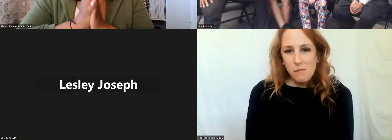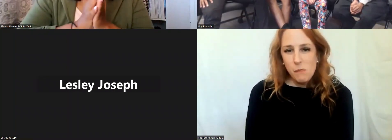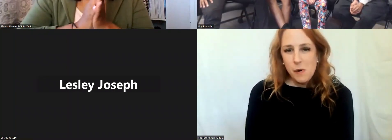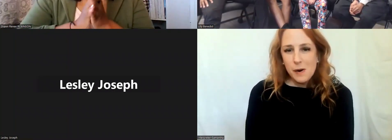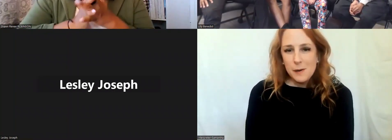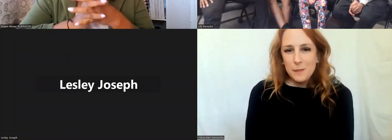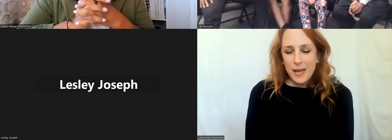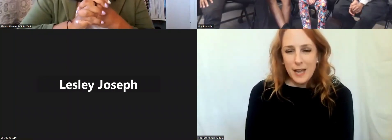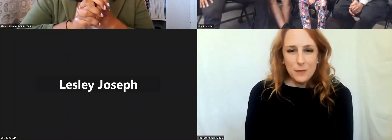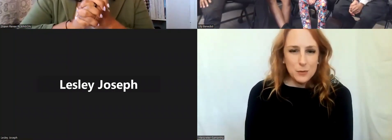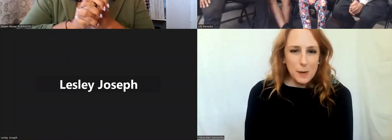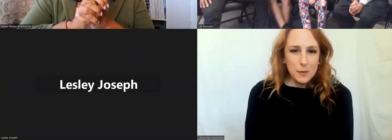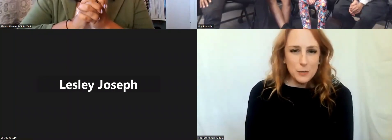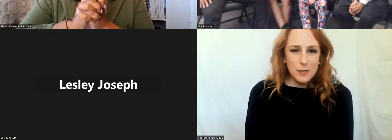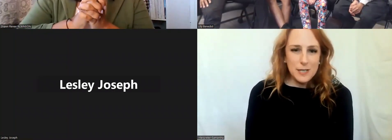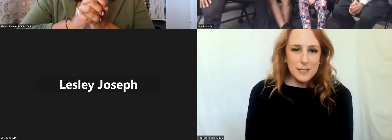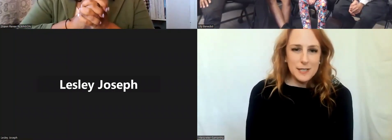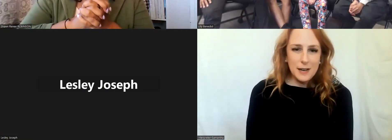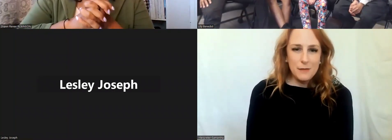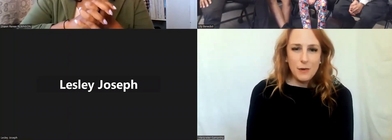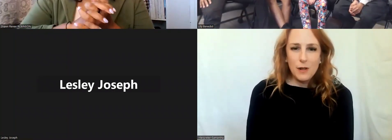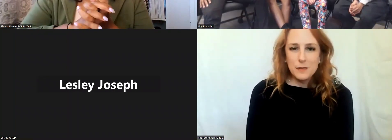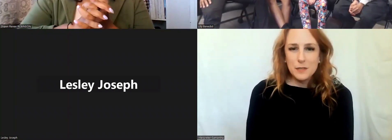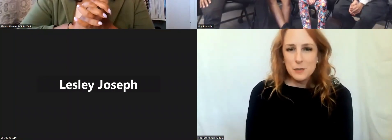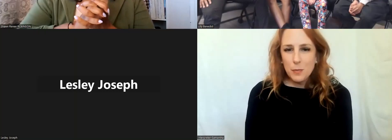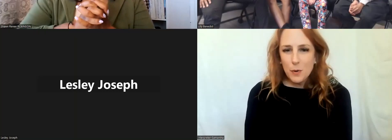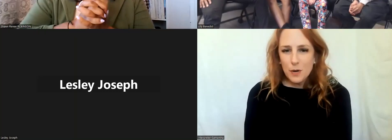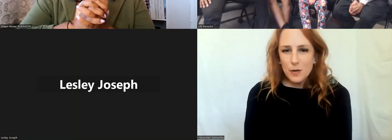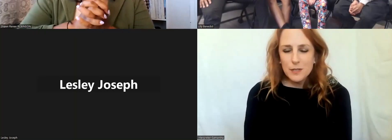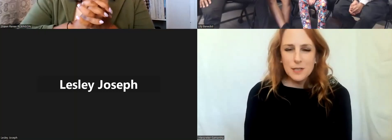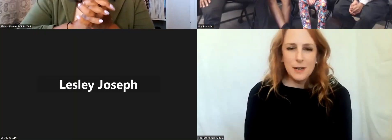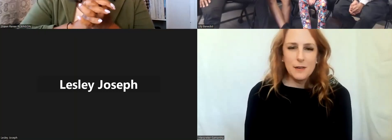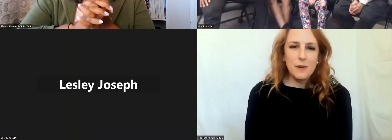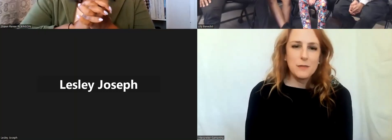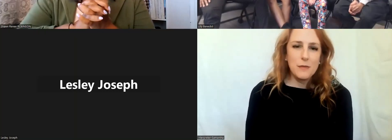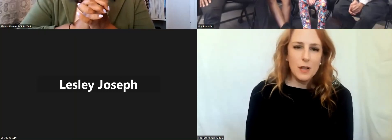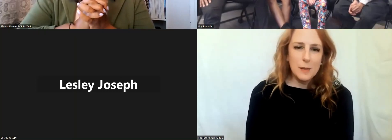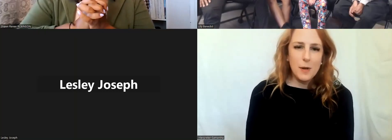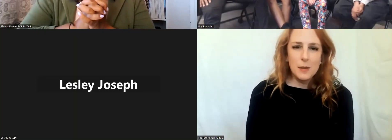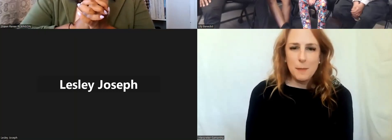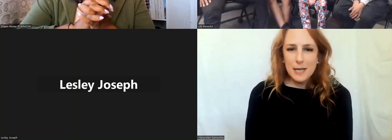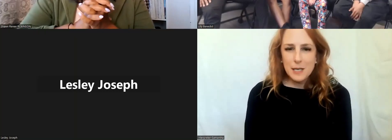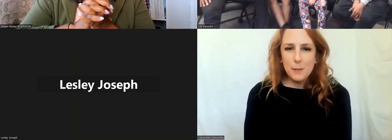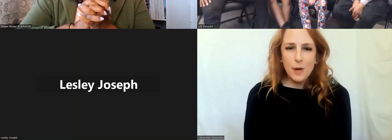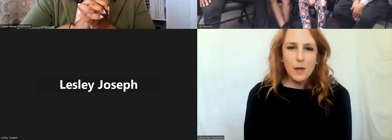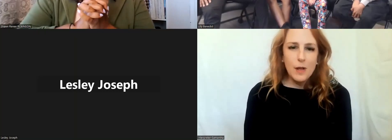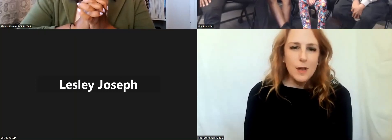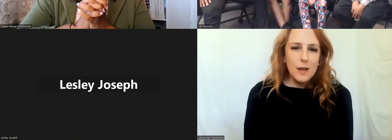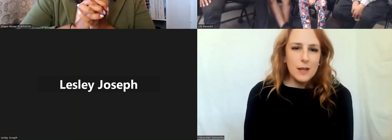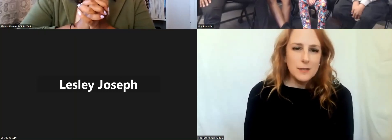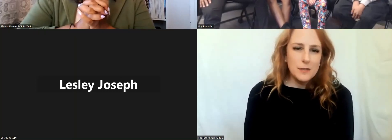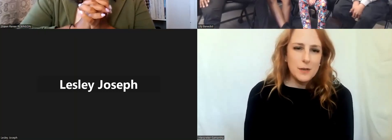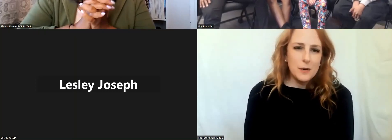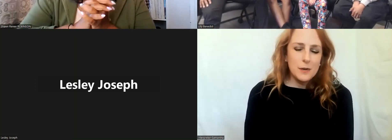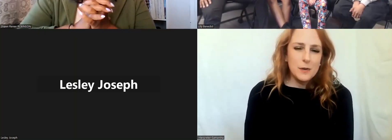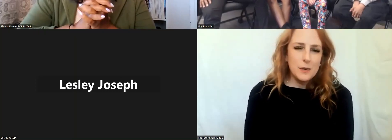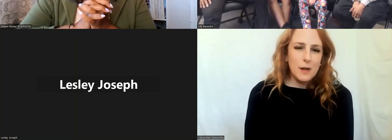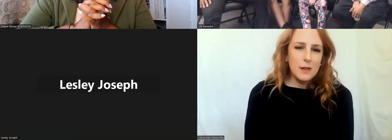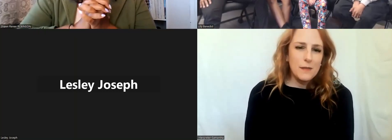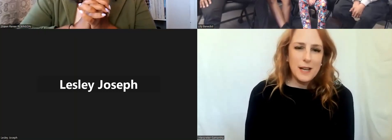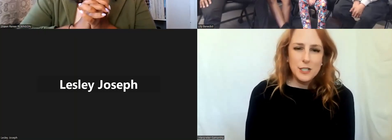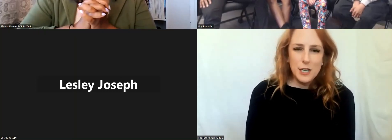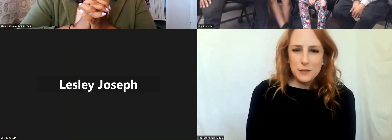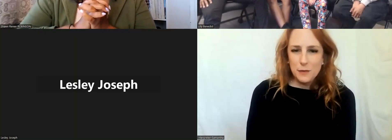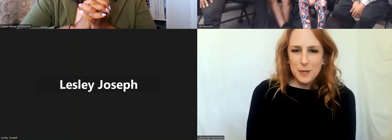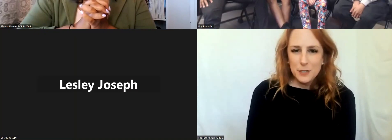because I have those opportunities to get involved in sports and get involved in volleyball and basketball. And so